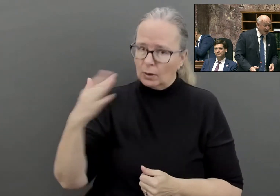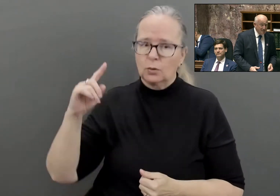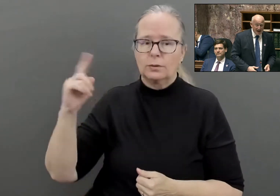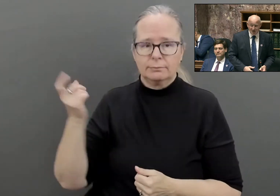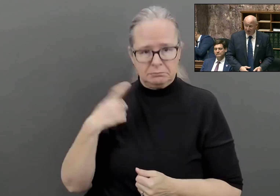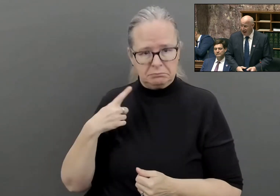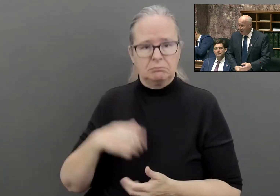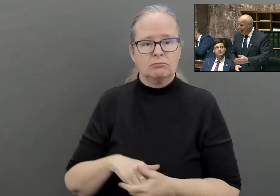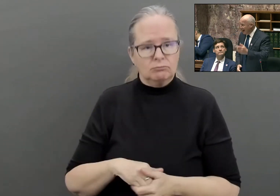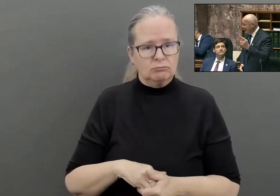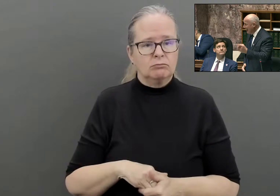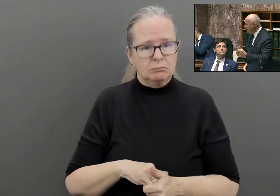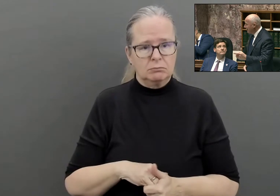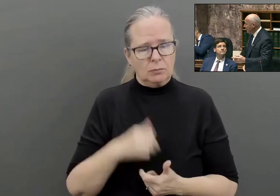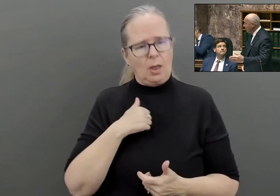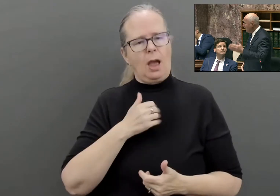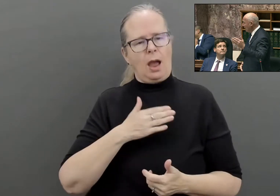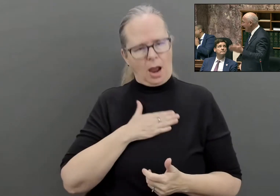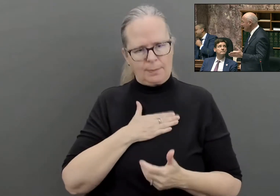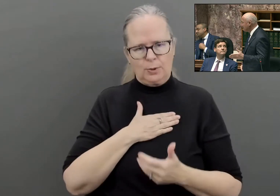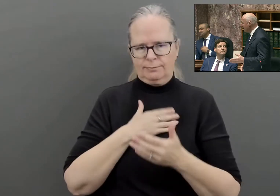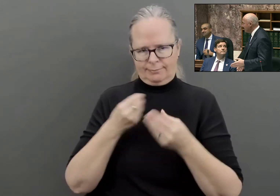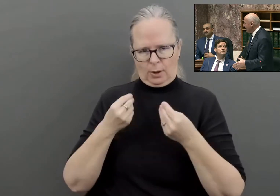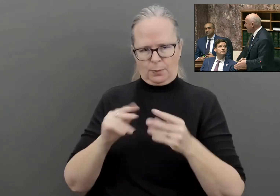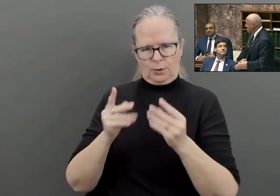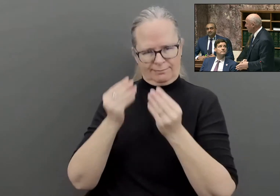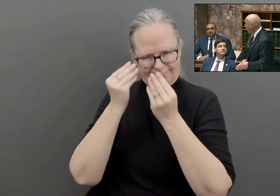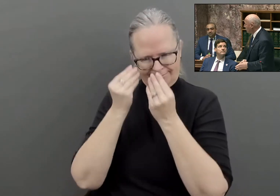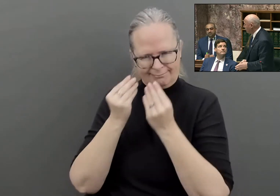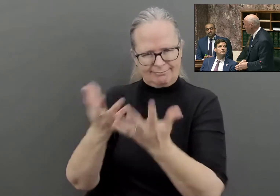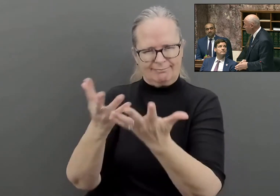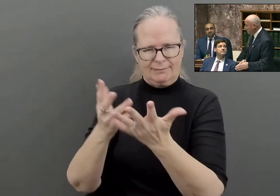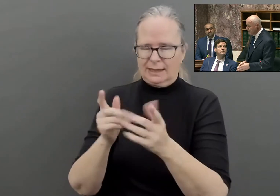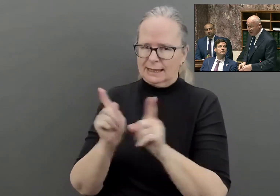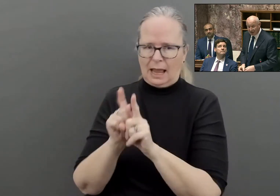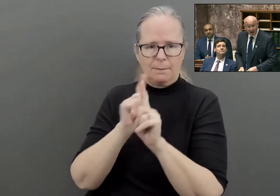the same answer that I gave him the last time he asked a